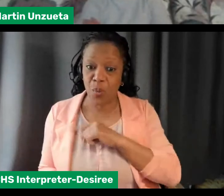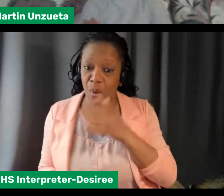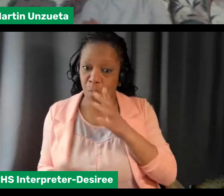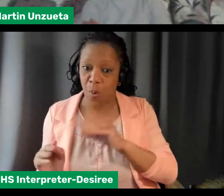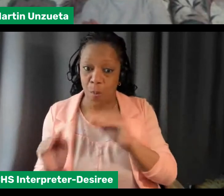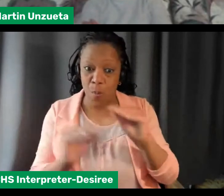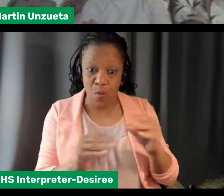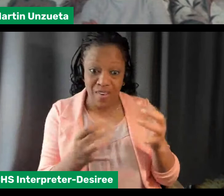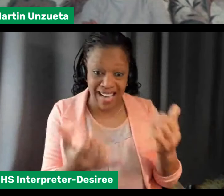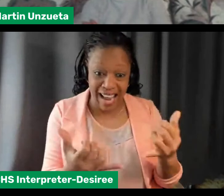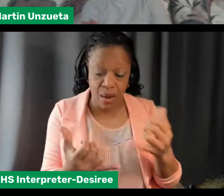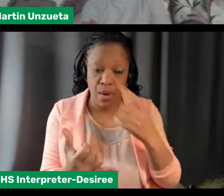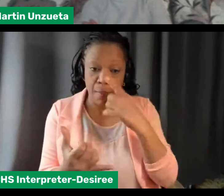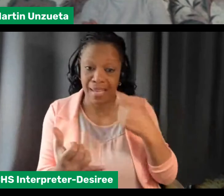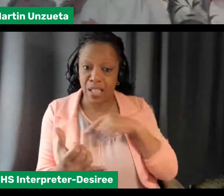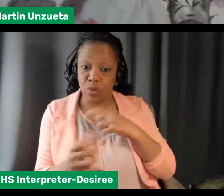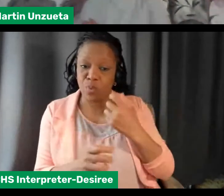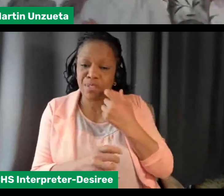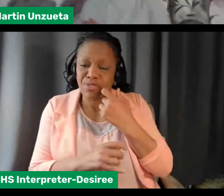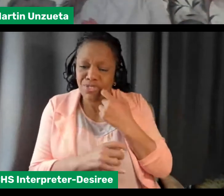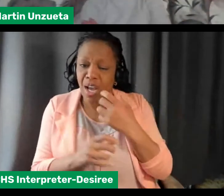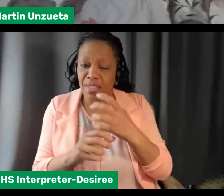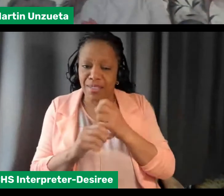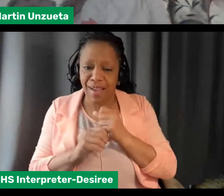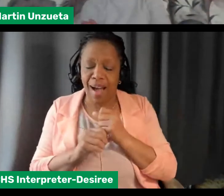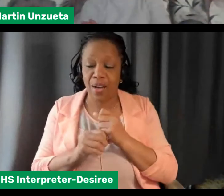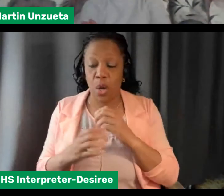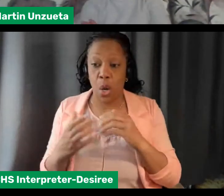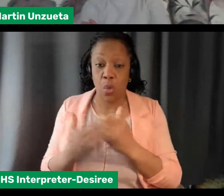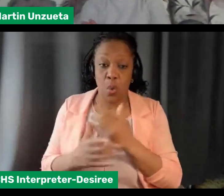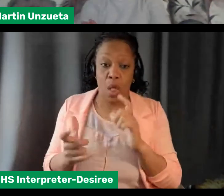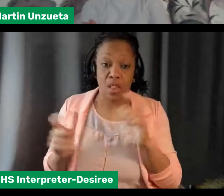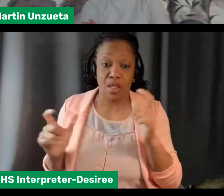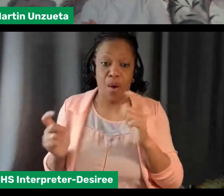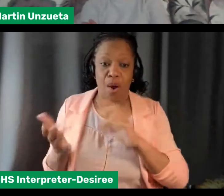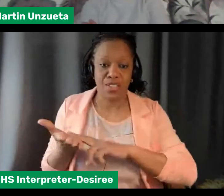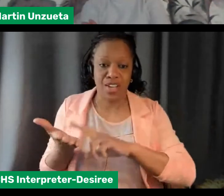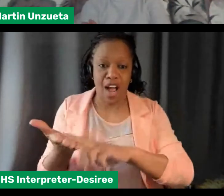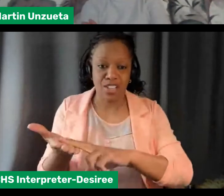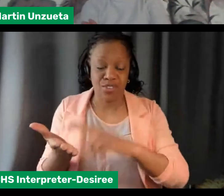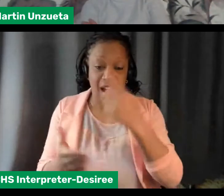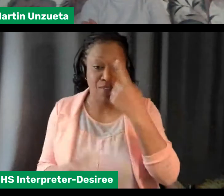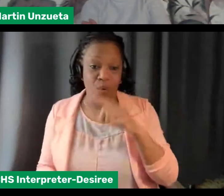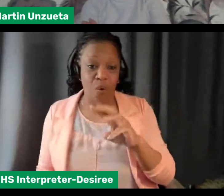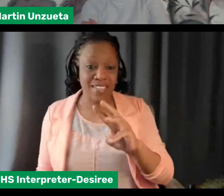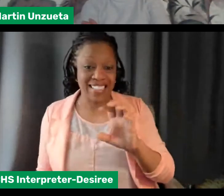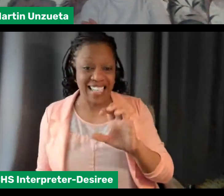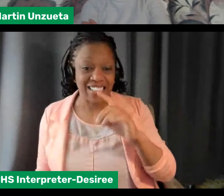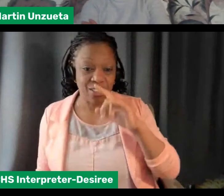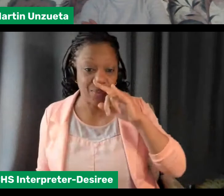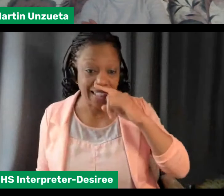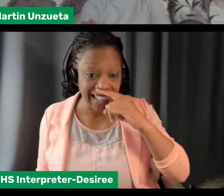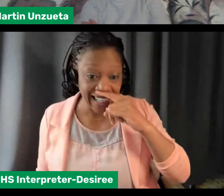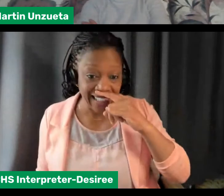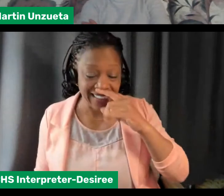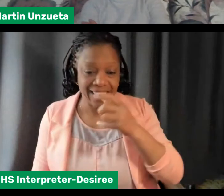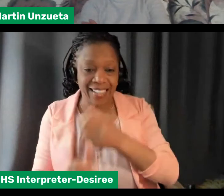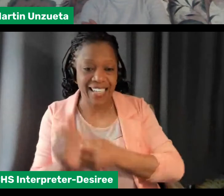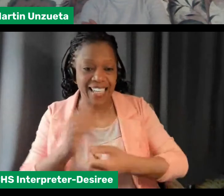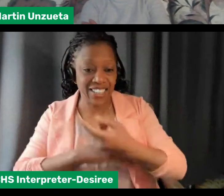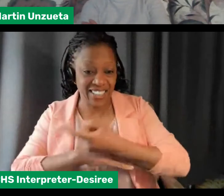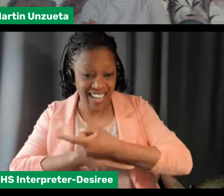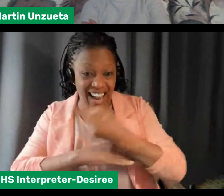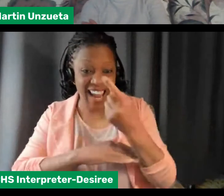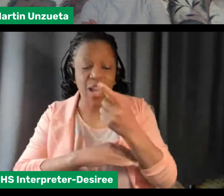our first larger contract for 600 kids per day. We'll be bringing